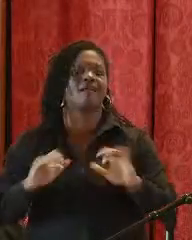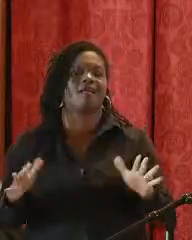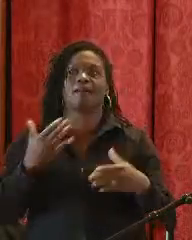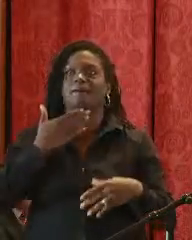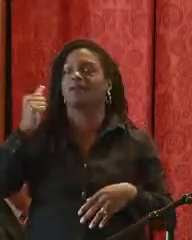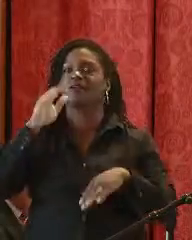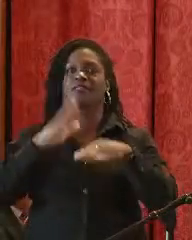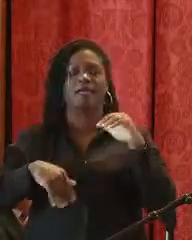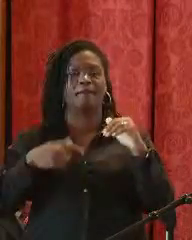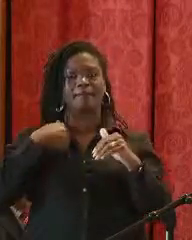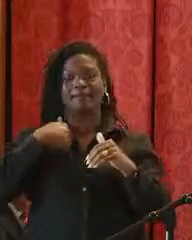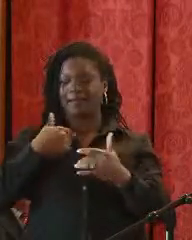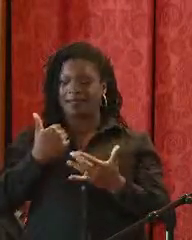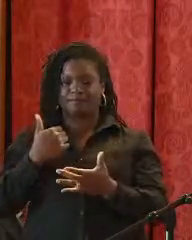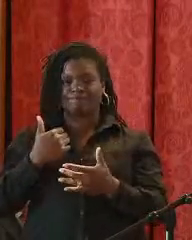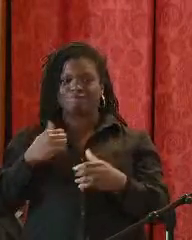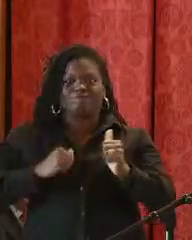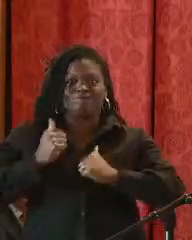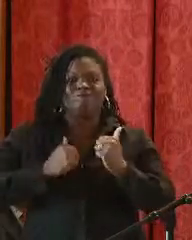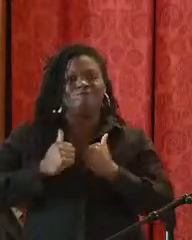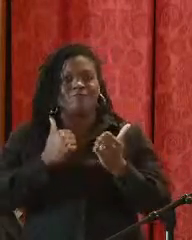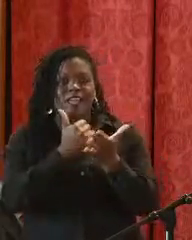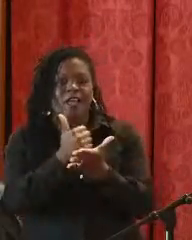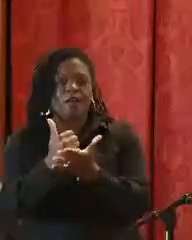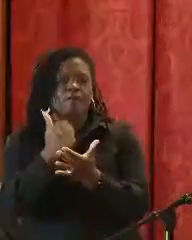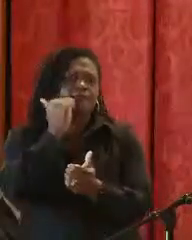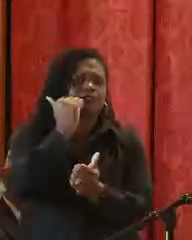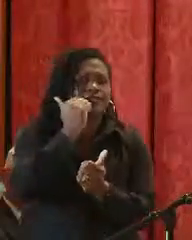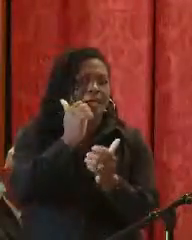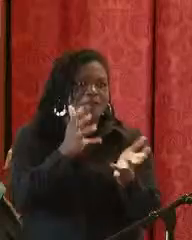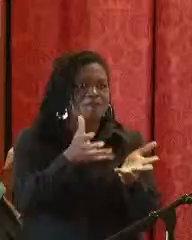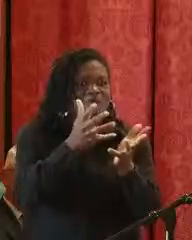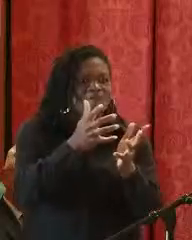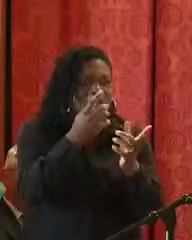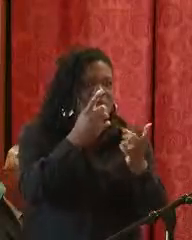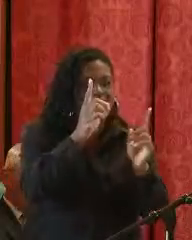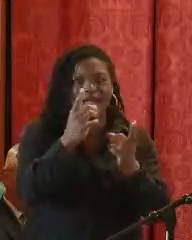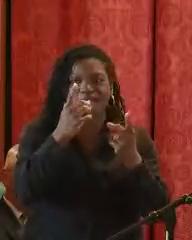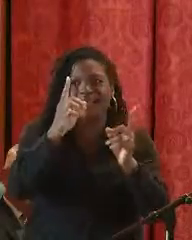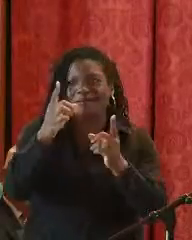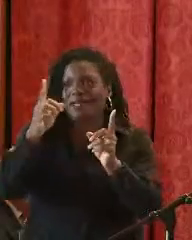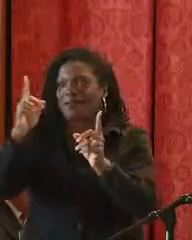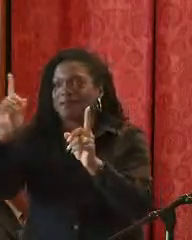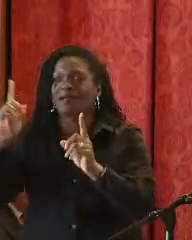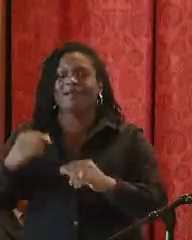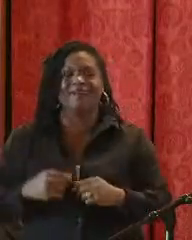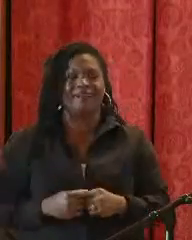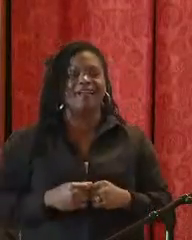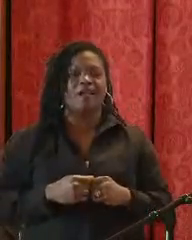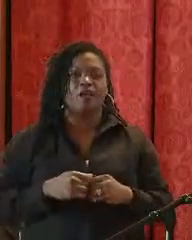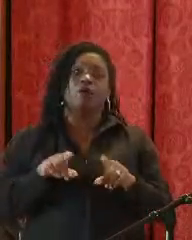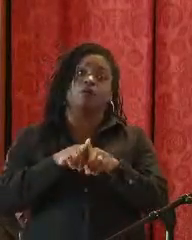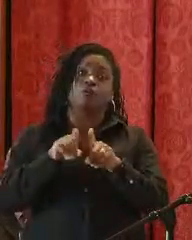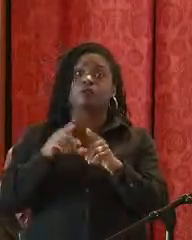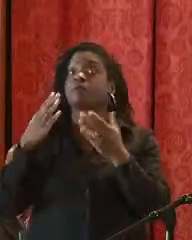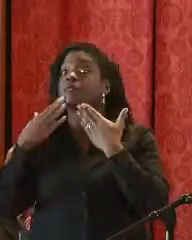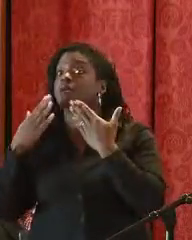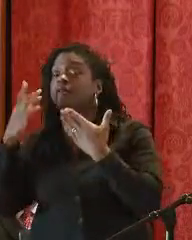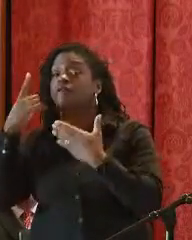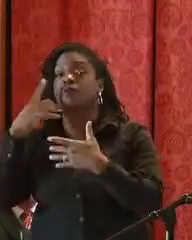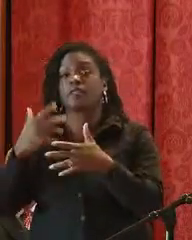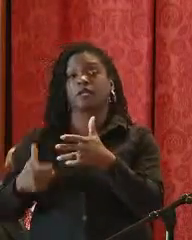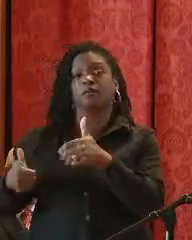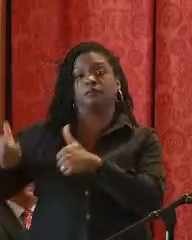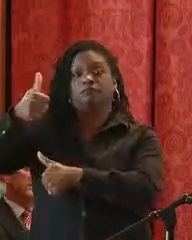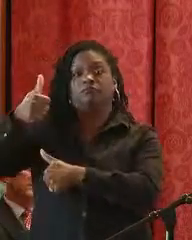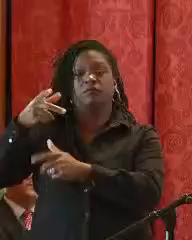daily tasks and challenges. I make sure they conquer their tasks and goals. I also like to express my gratitude to the supervisor of the Arc